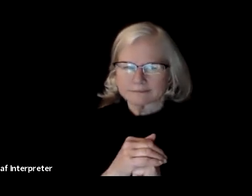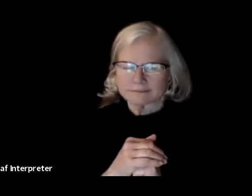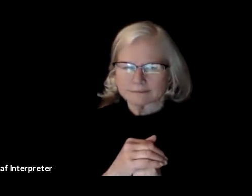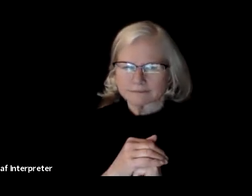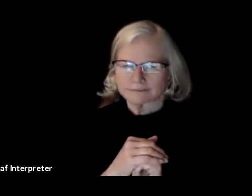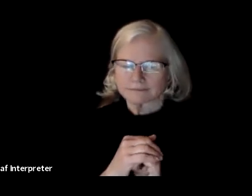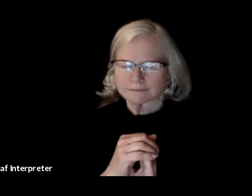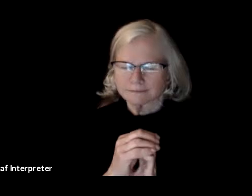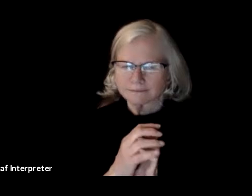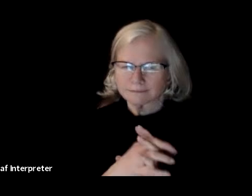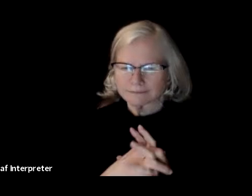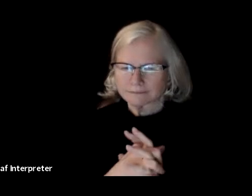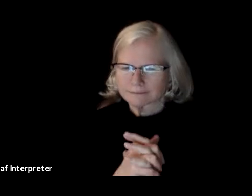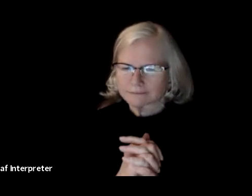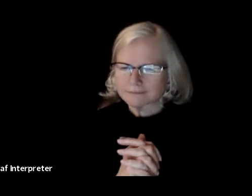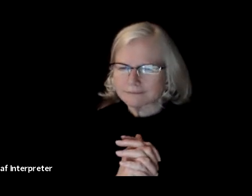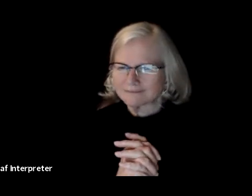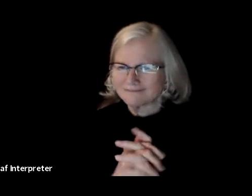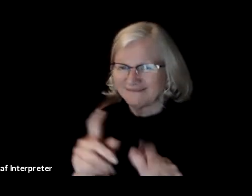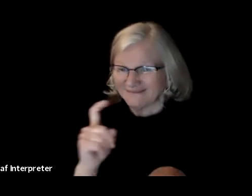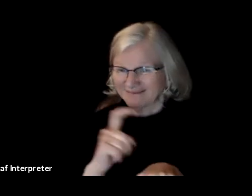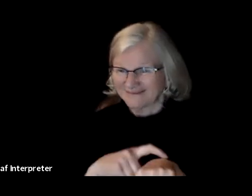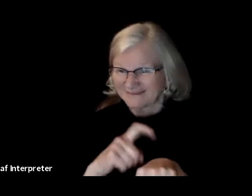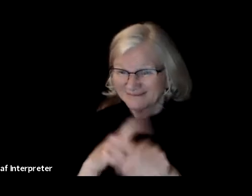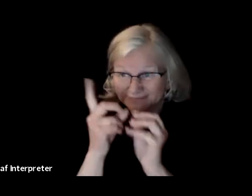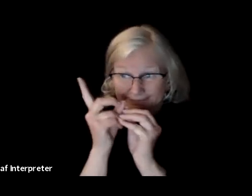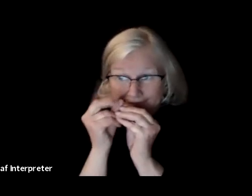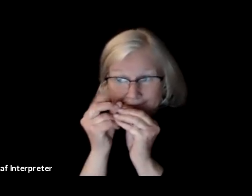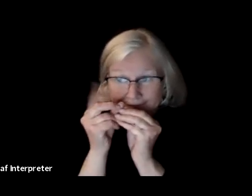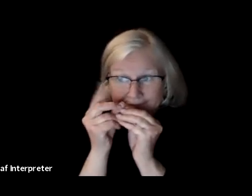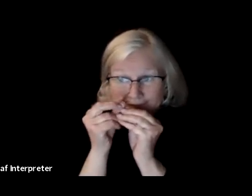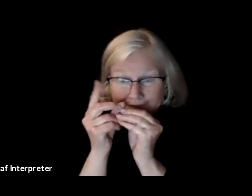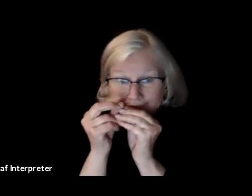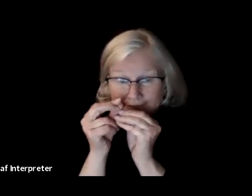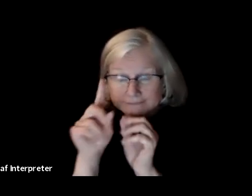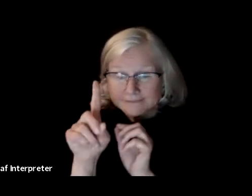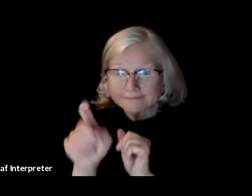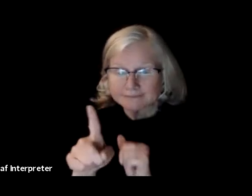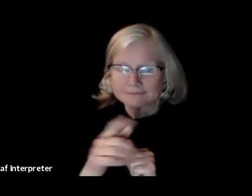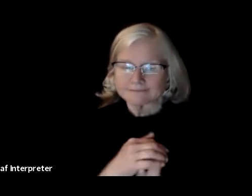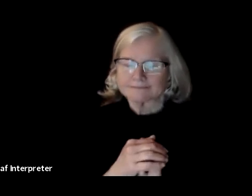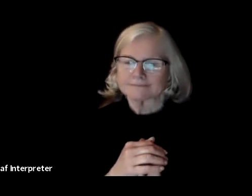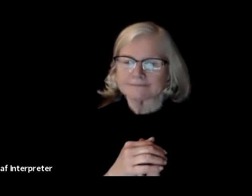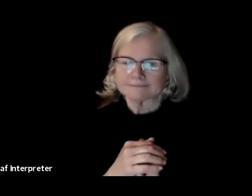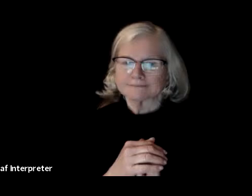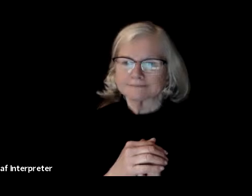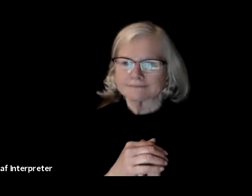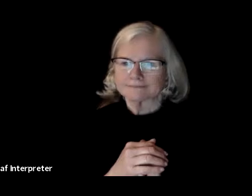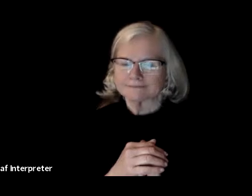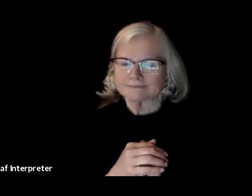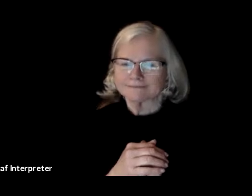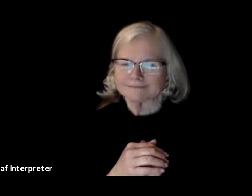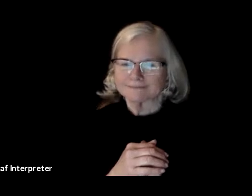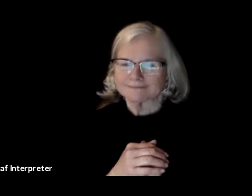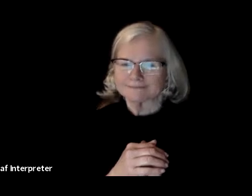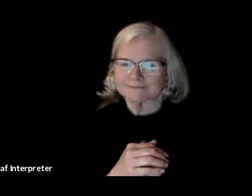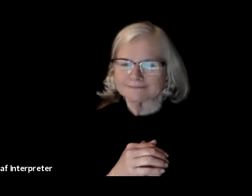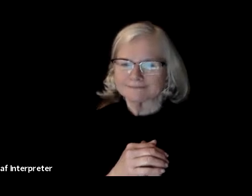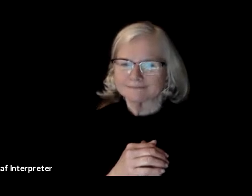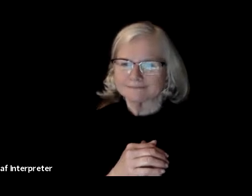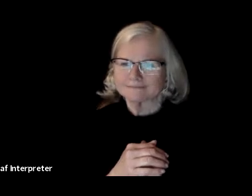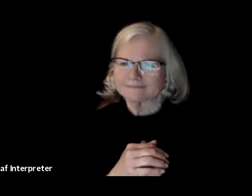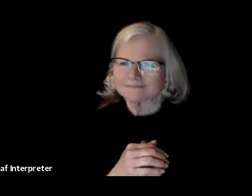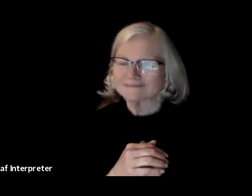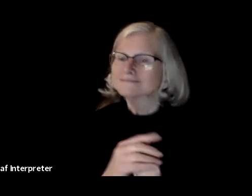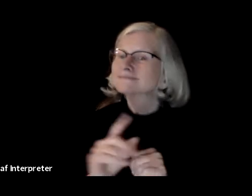Operator, Thank we you. have time for one more question. That is noted, sir. Our last question